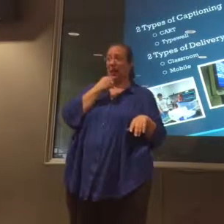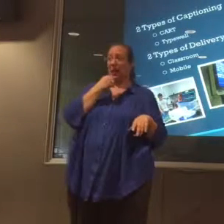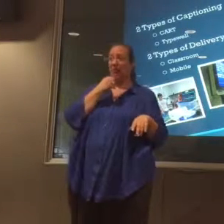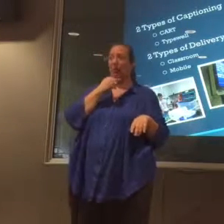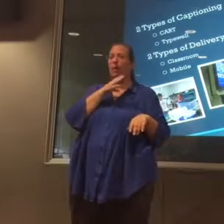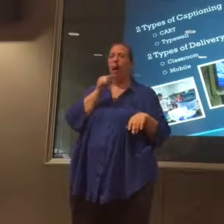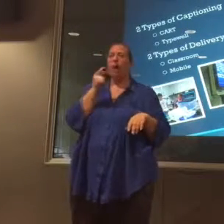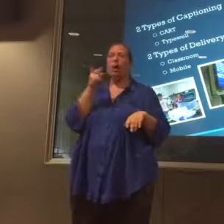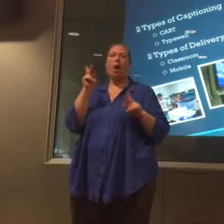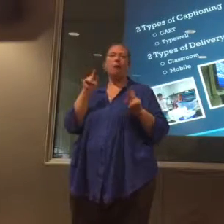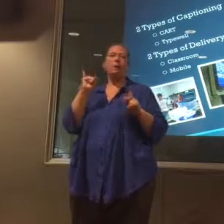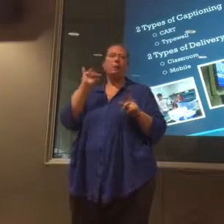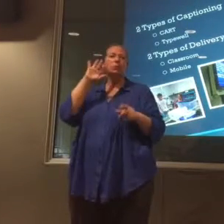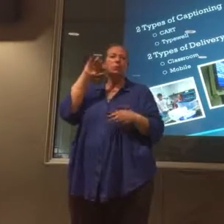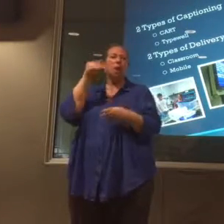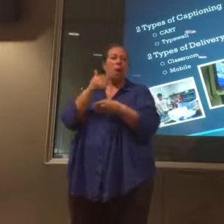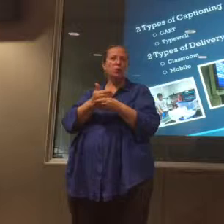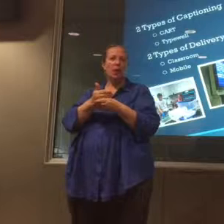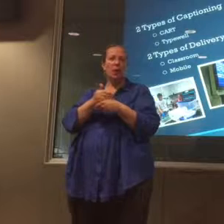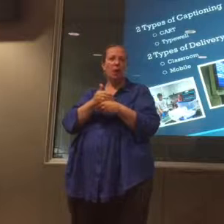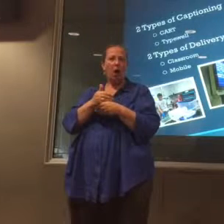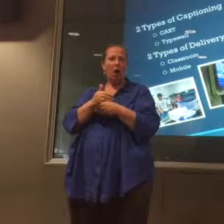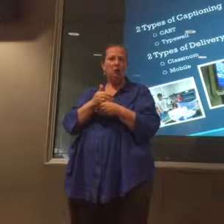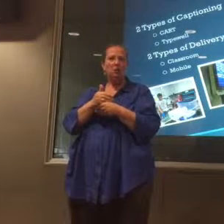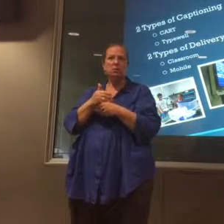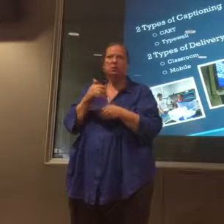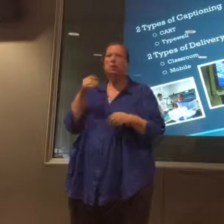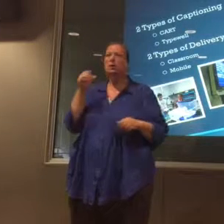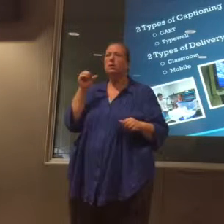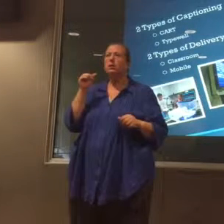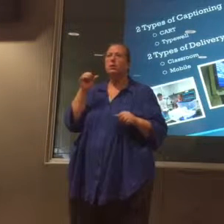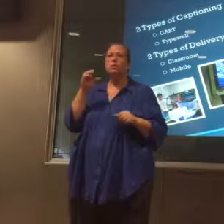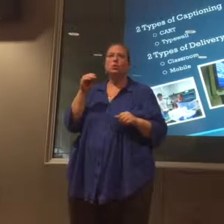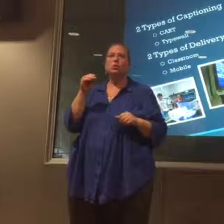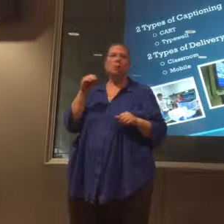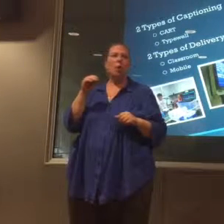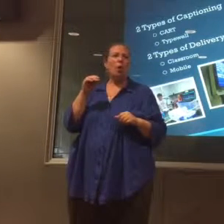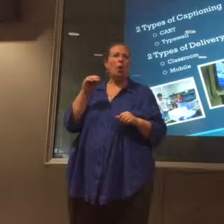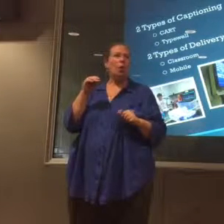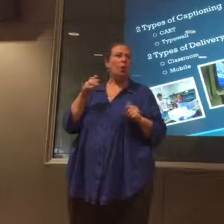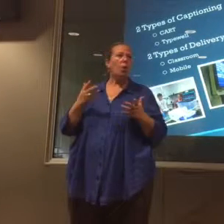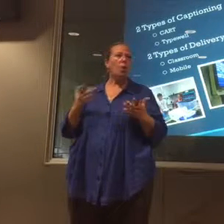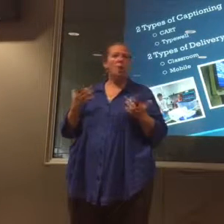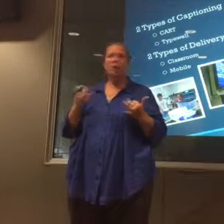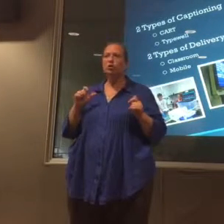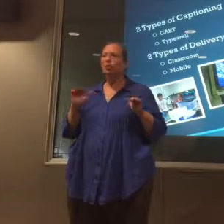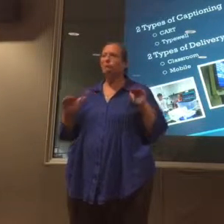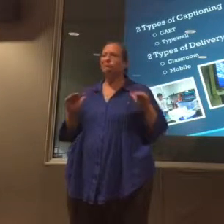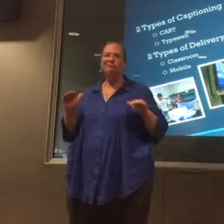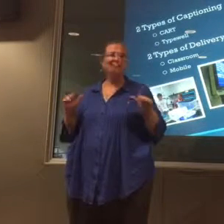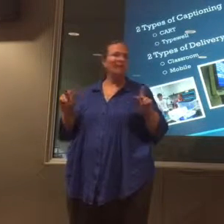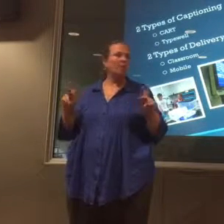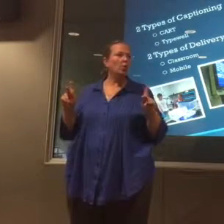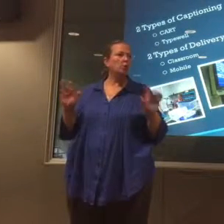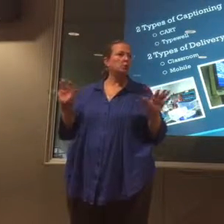people falling asleep, and maybe they're just closing their eyes. So I would just like, maybe